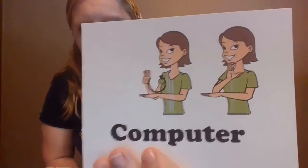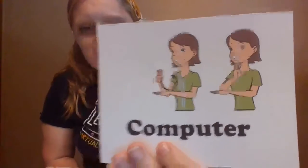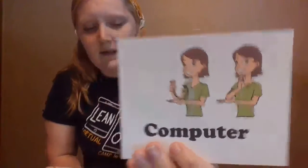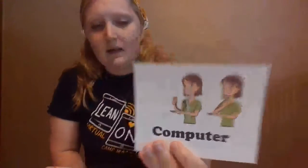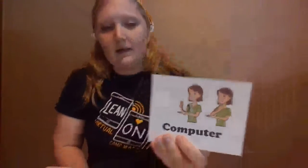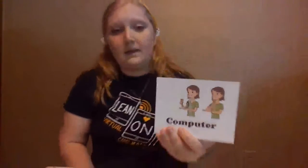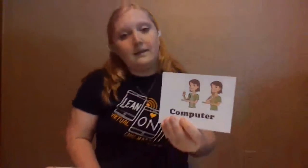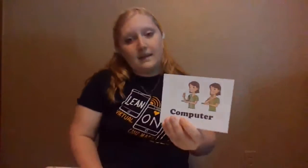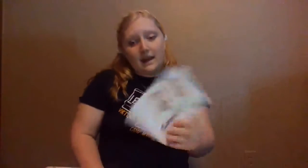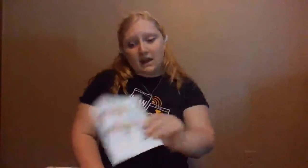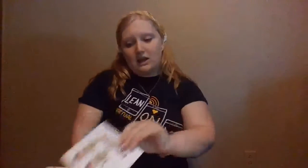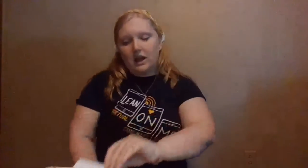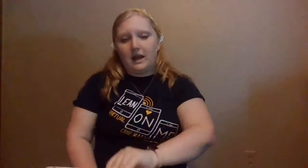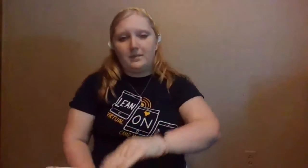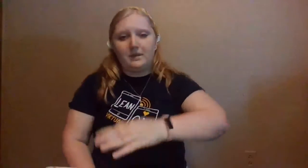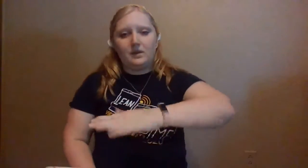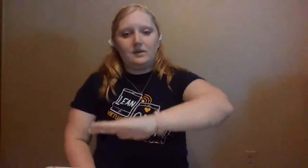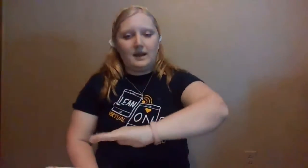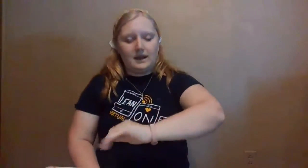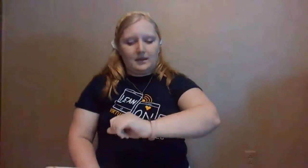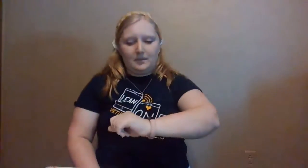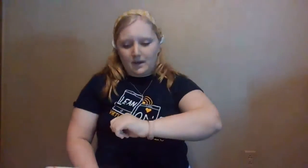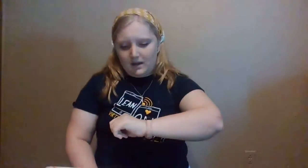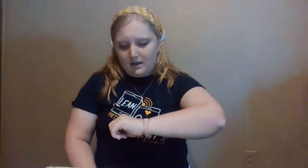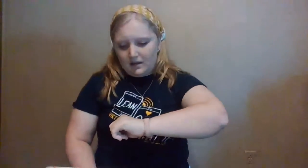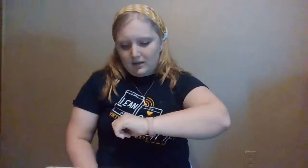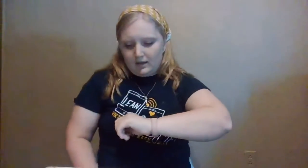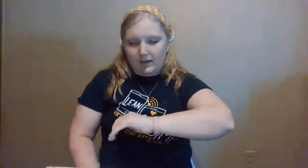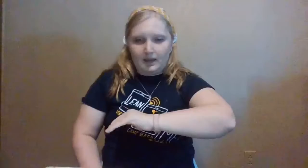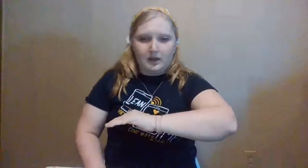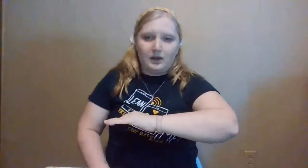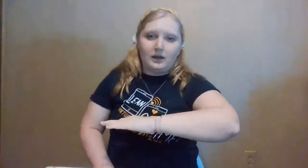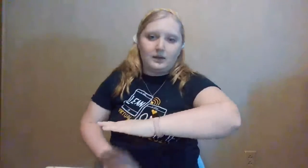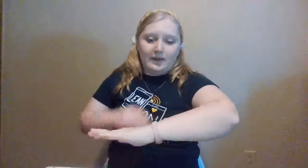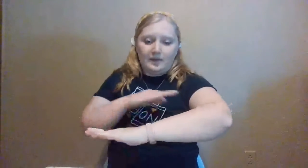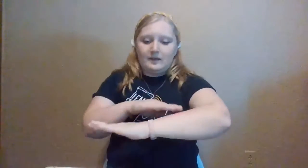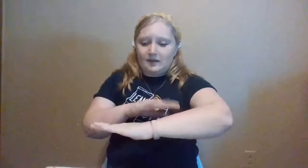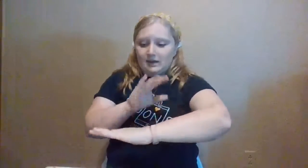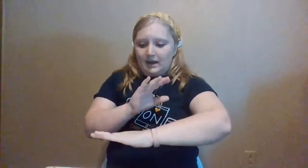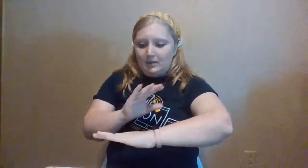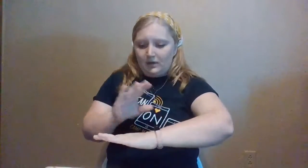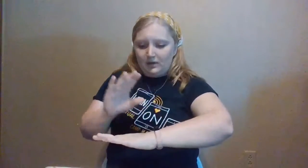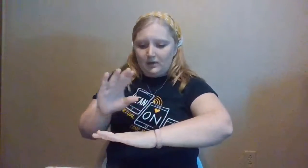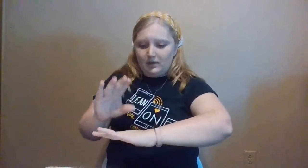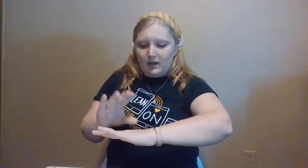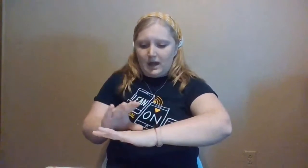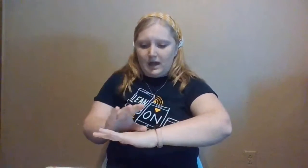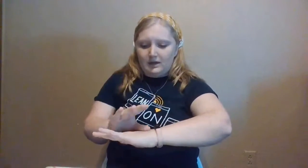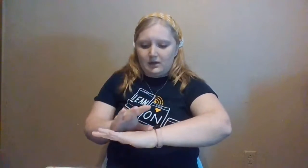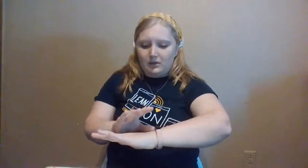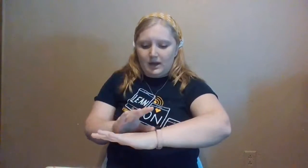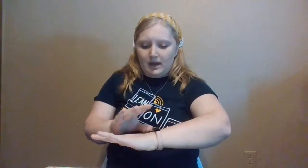is the C hand shape. So you set it up like this is a table and you